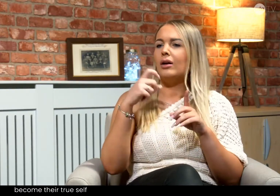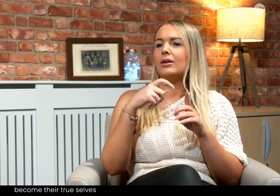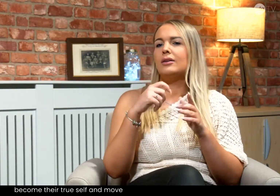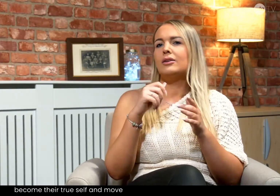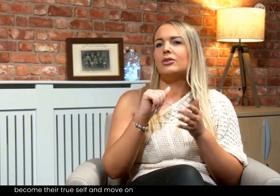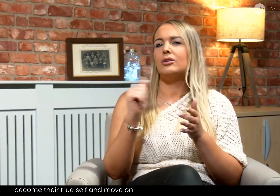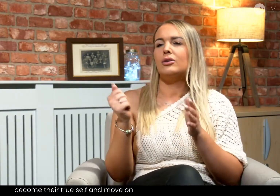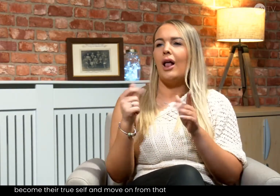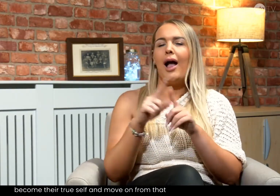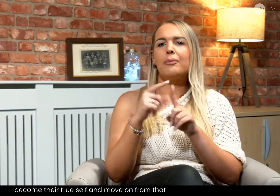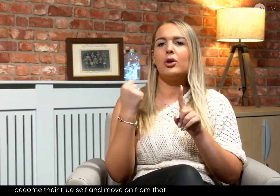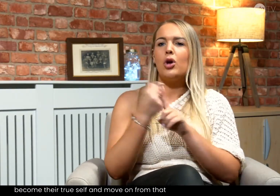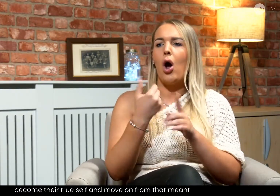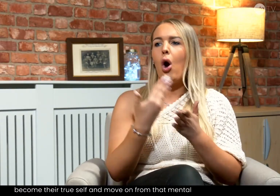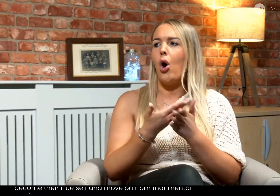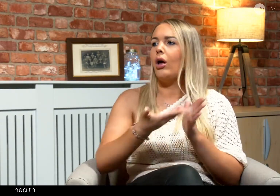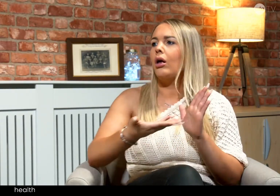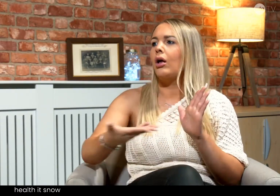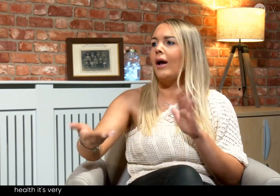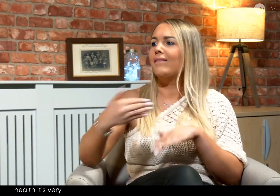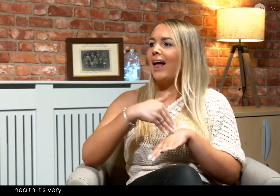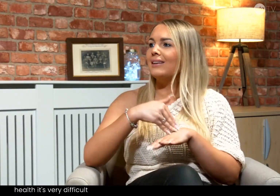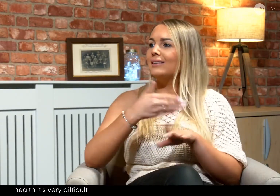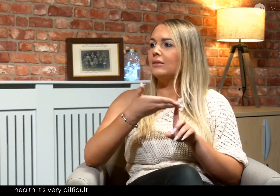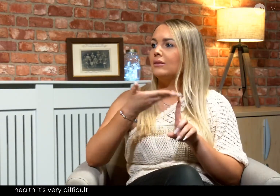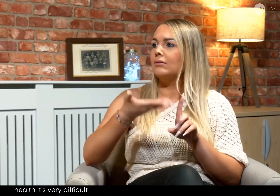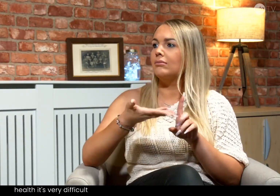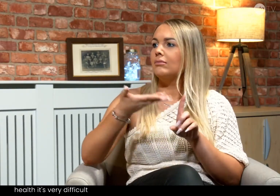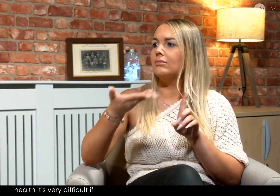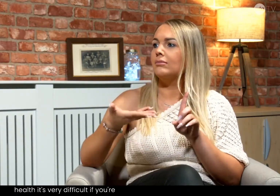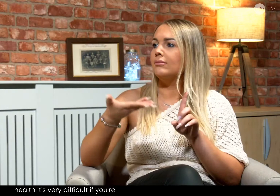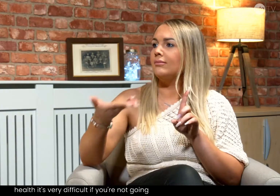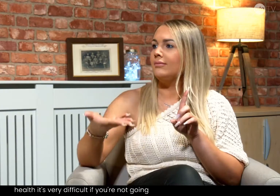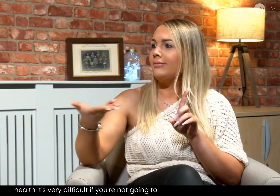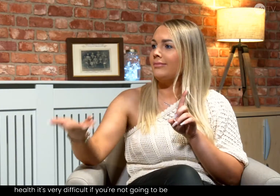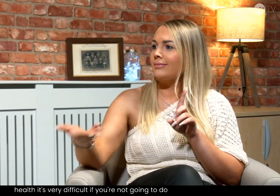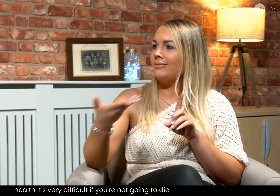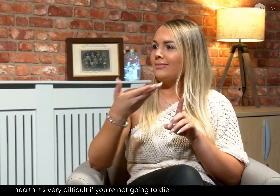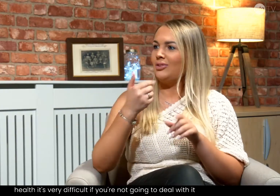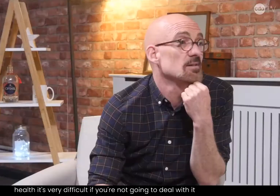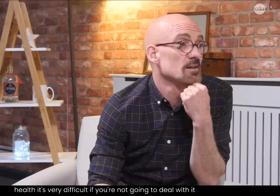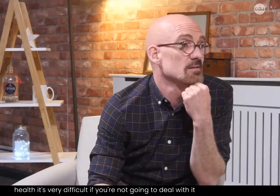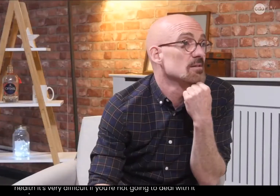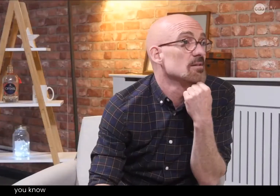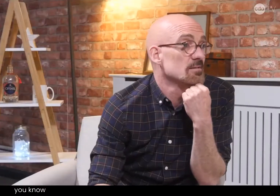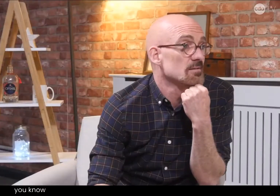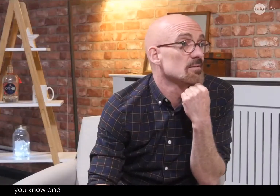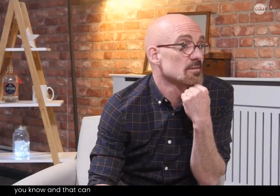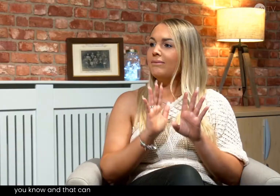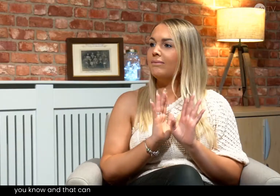mental health. It's very difficult if you're not going to deal with it, you know, and that can be passed on really easily.